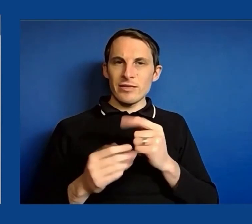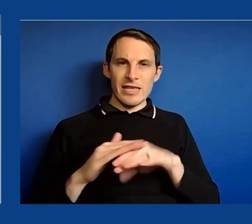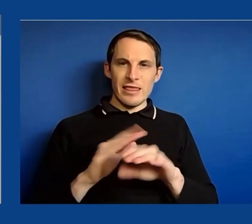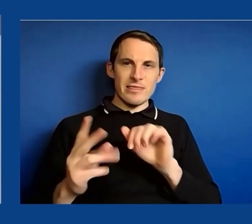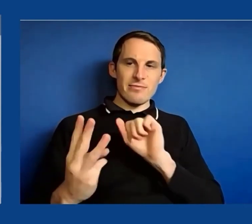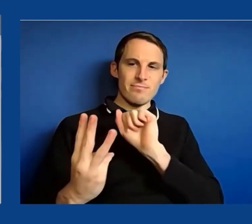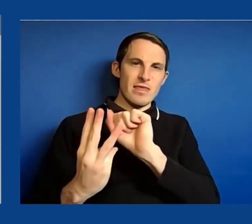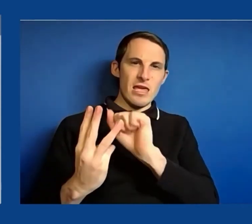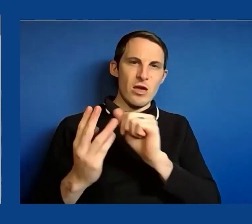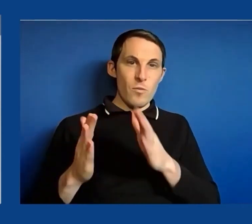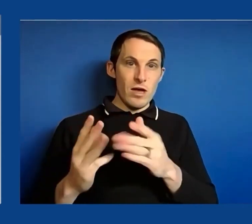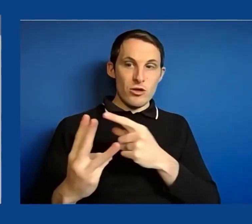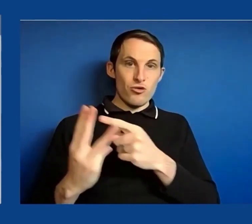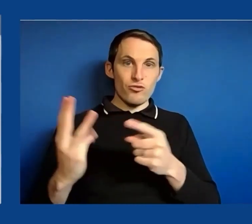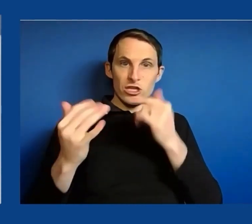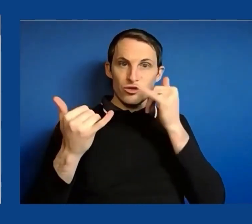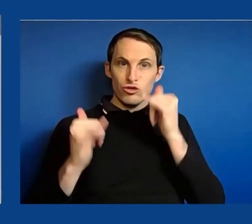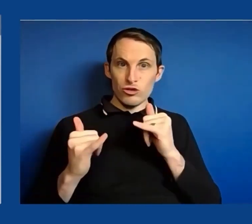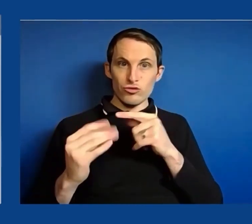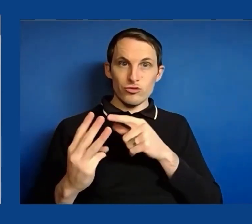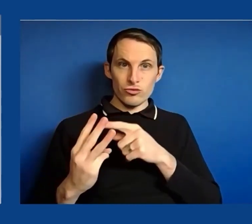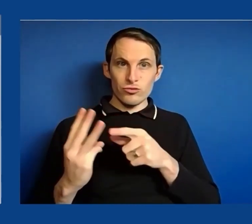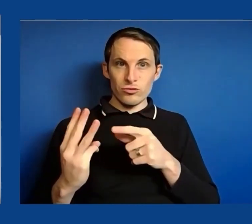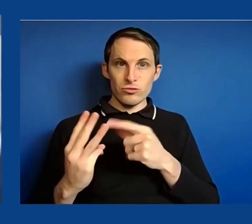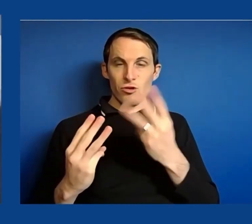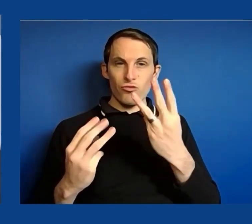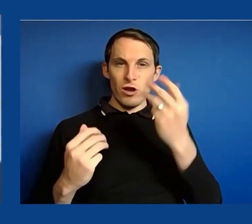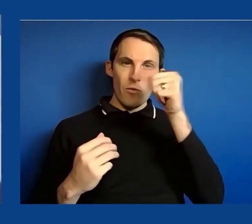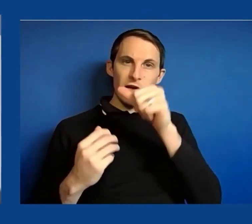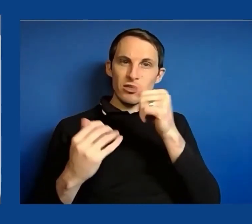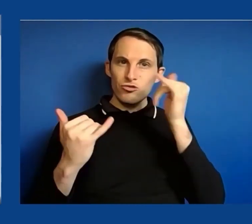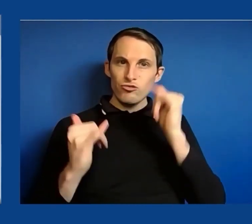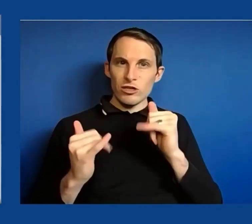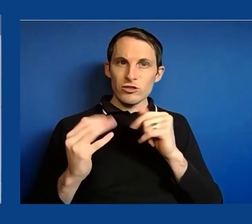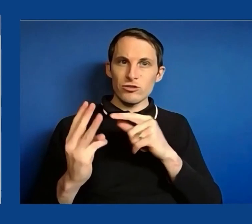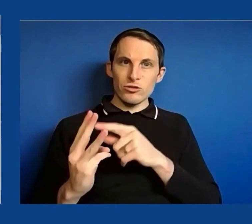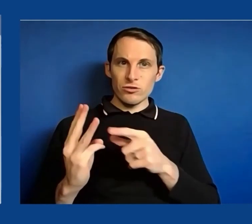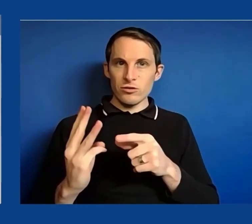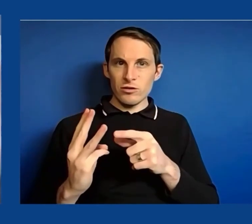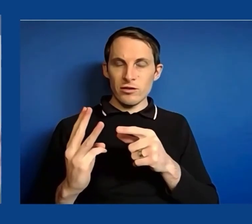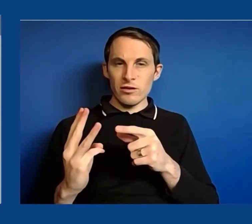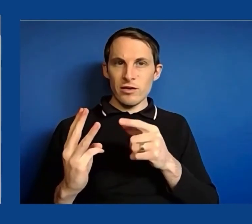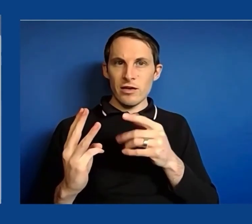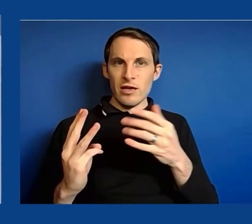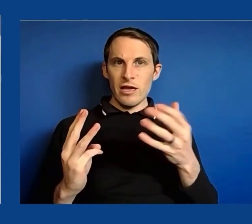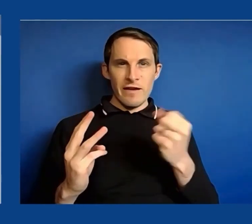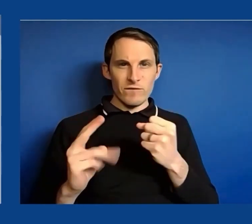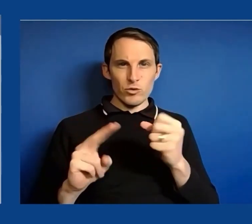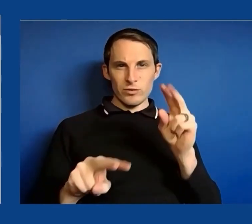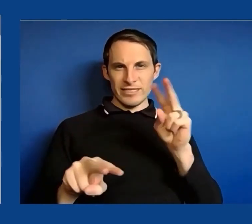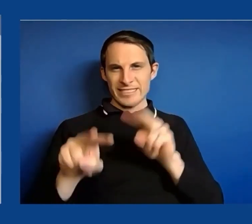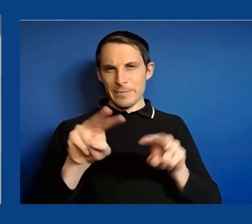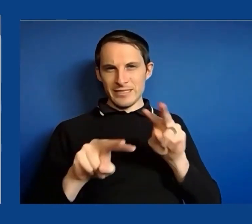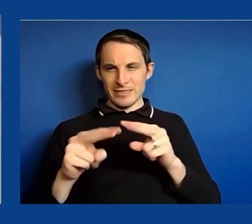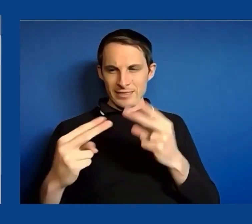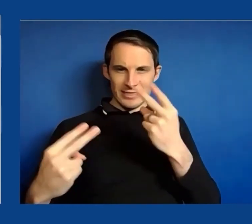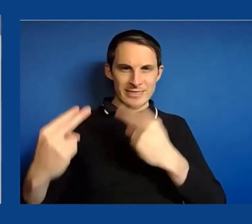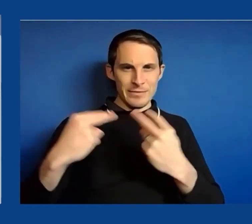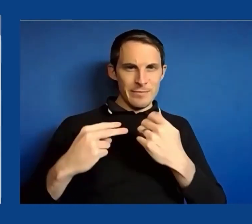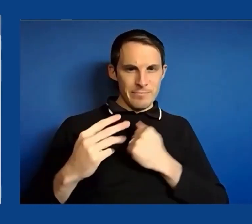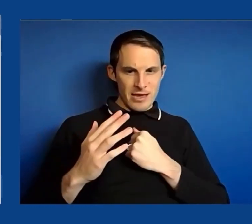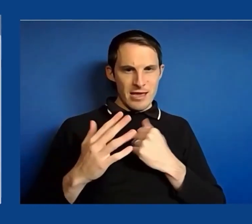that 3 judges, 3 white judges, having to examine your existence or